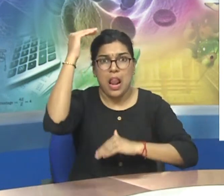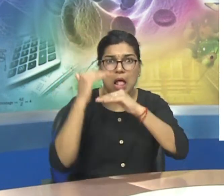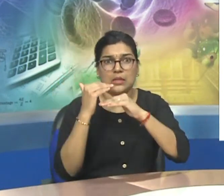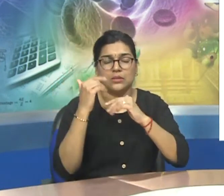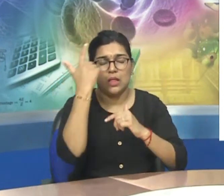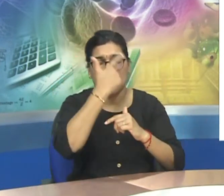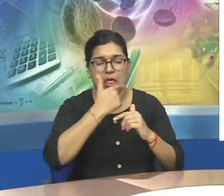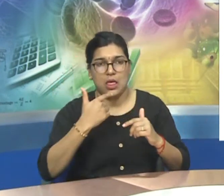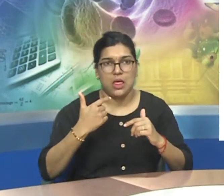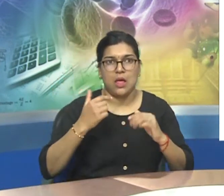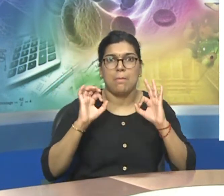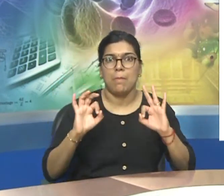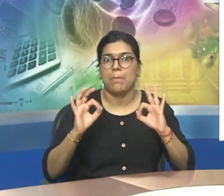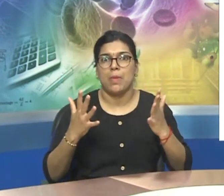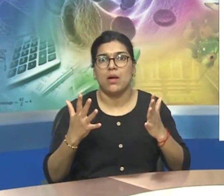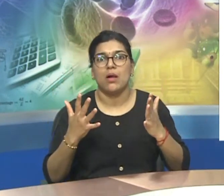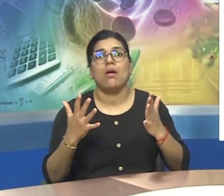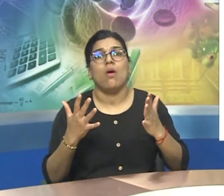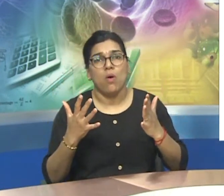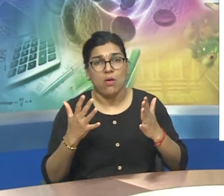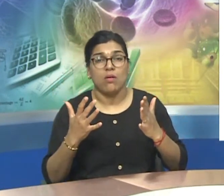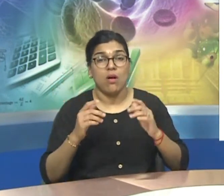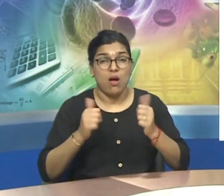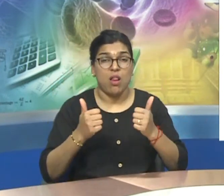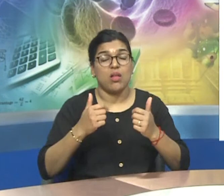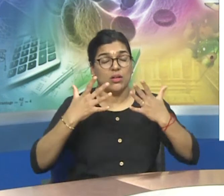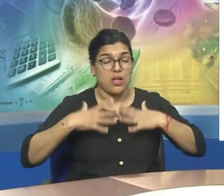Because it has become a regular schedule.